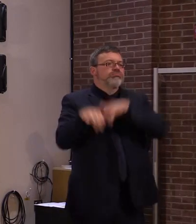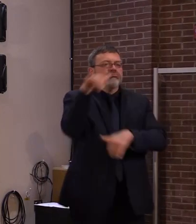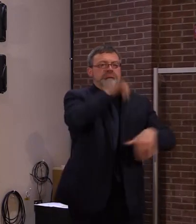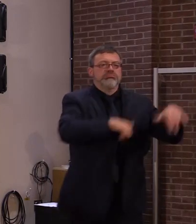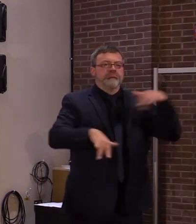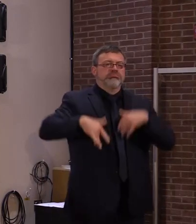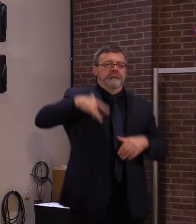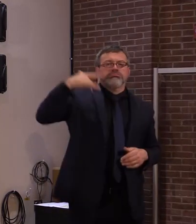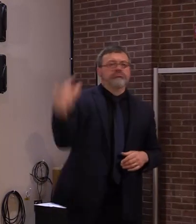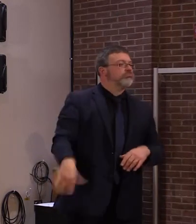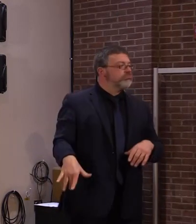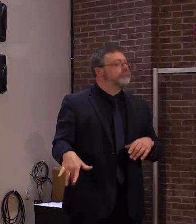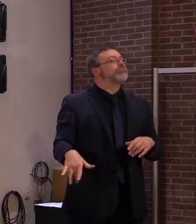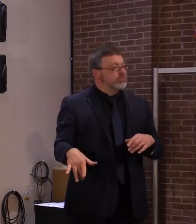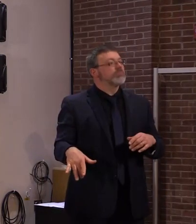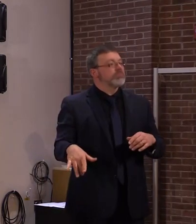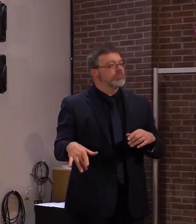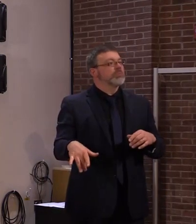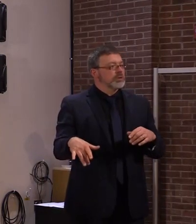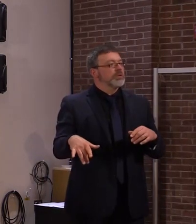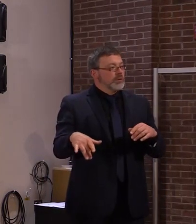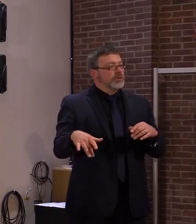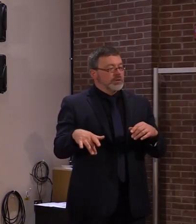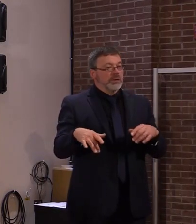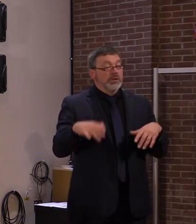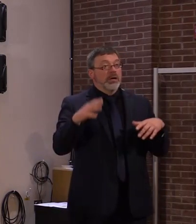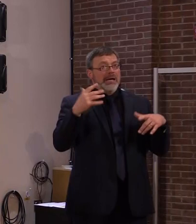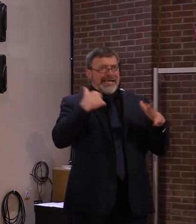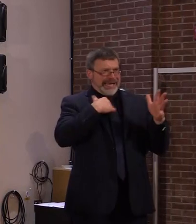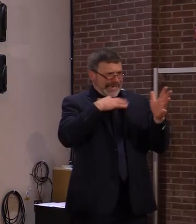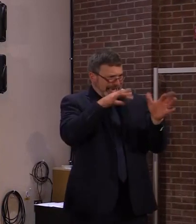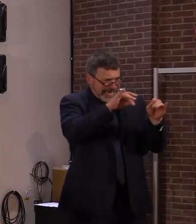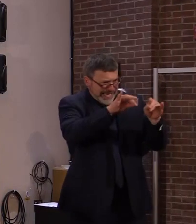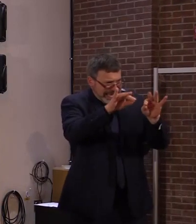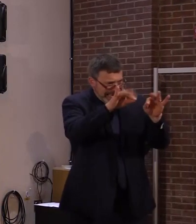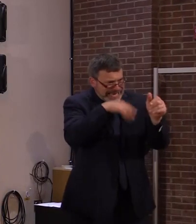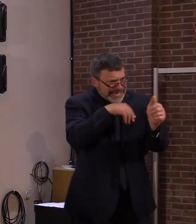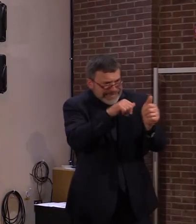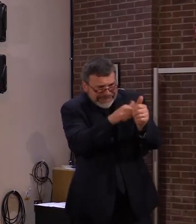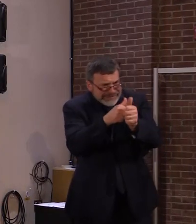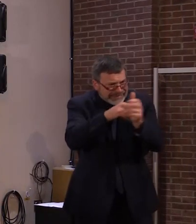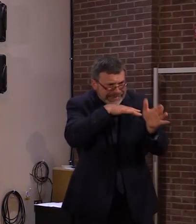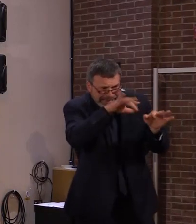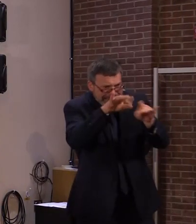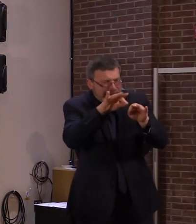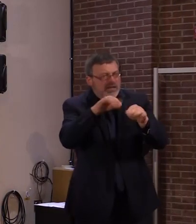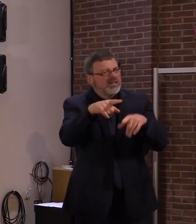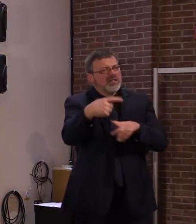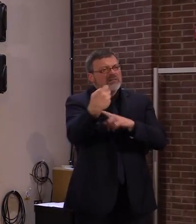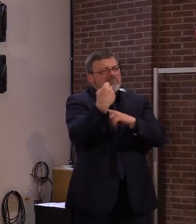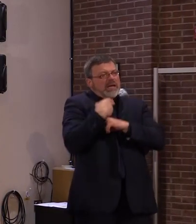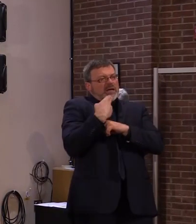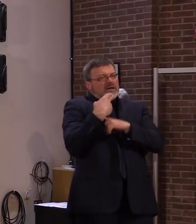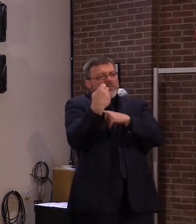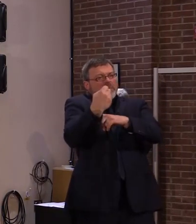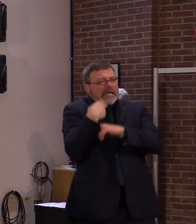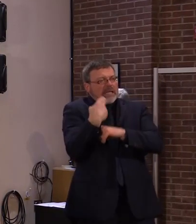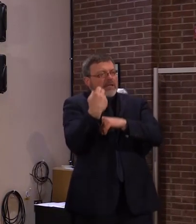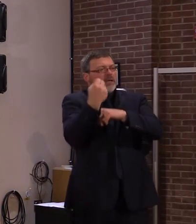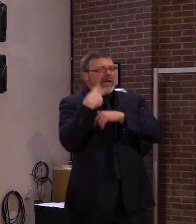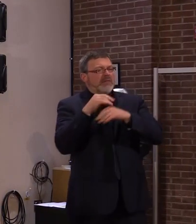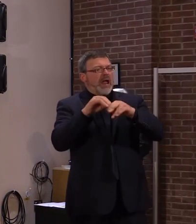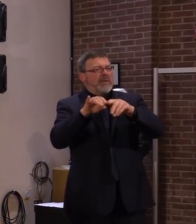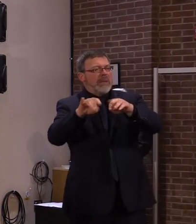the vaccines are doing their job of protecting against the most severe effects of COVID, Delta has allowed a